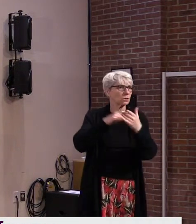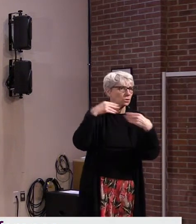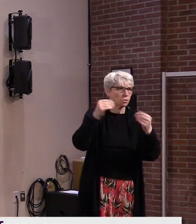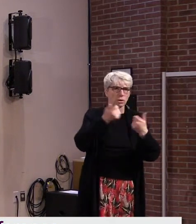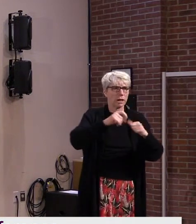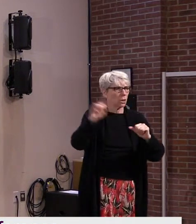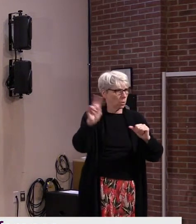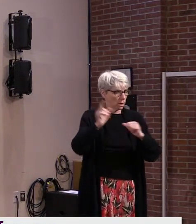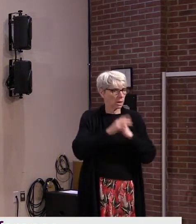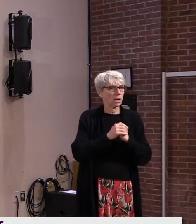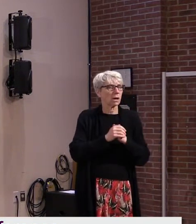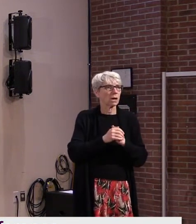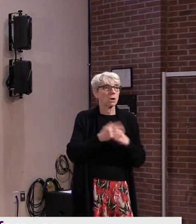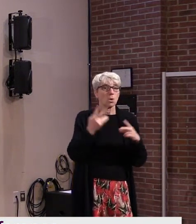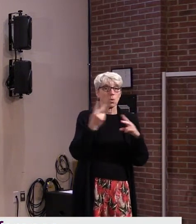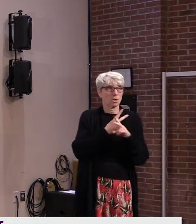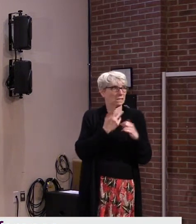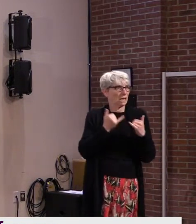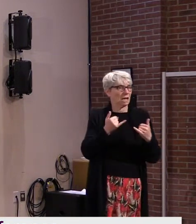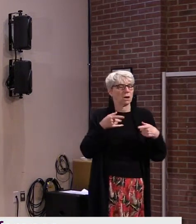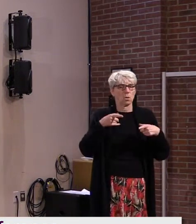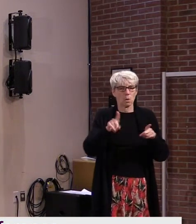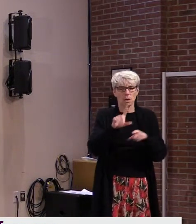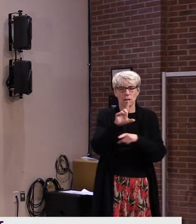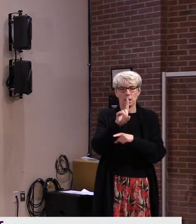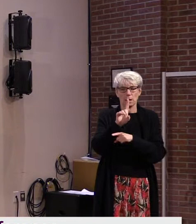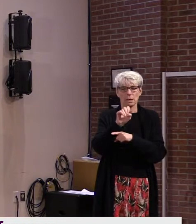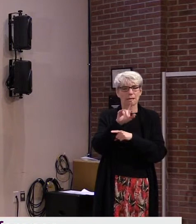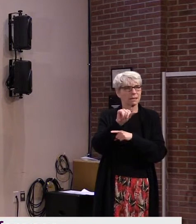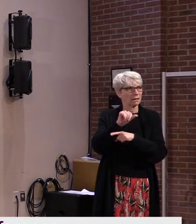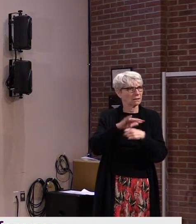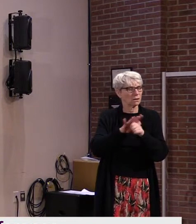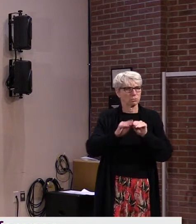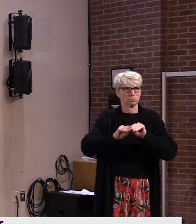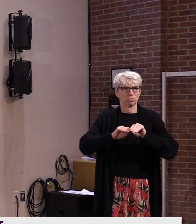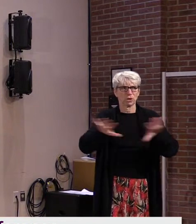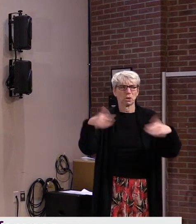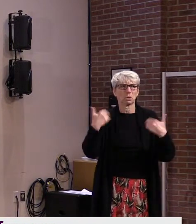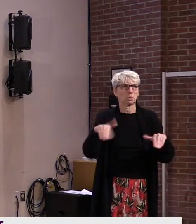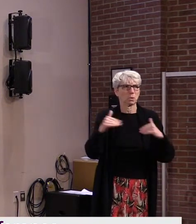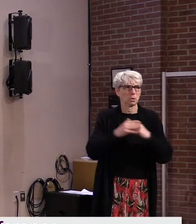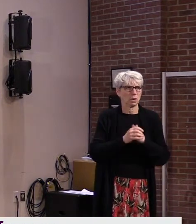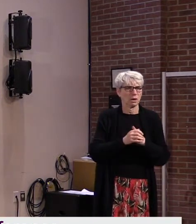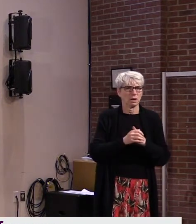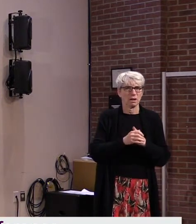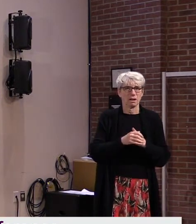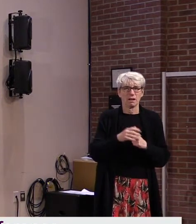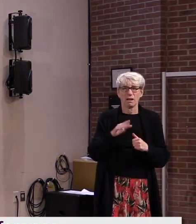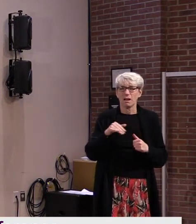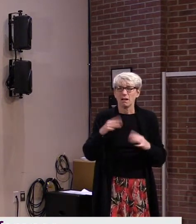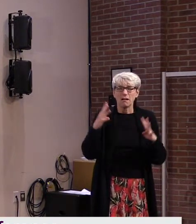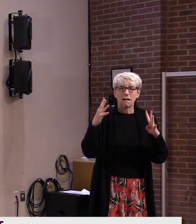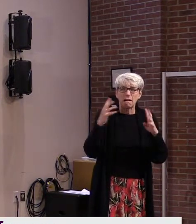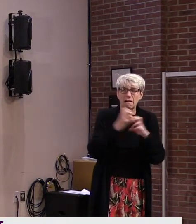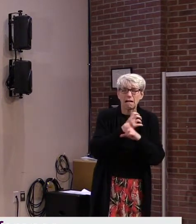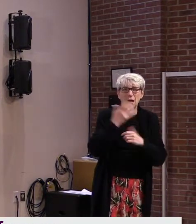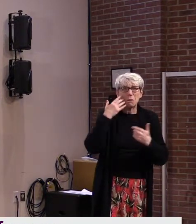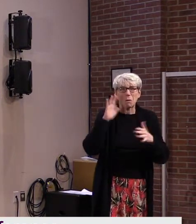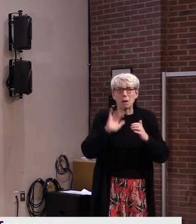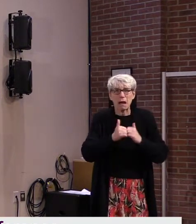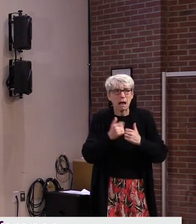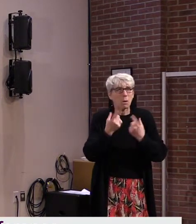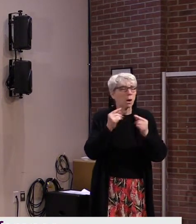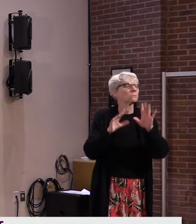Delta variant is circulating. And it is not complicated. Don't make all of the words complicated.